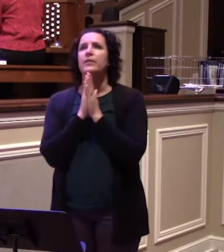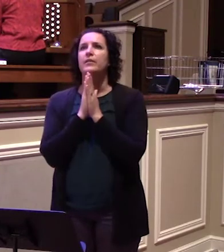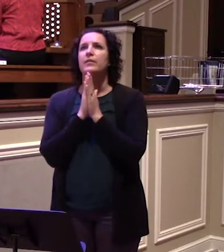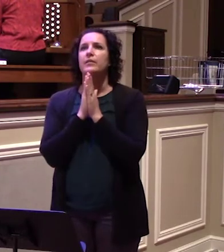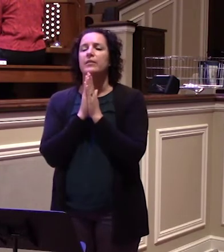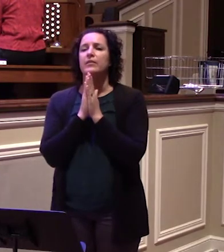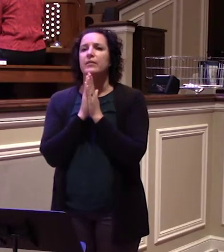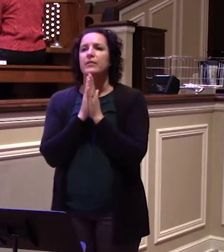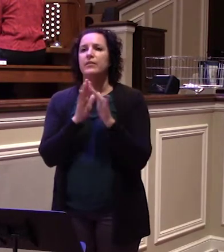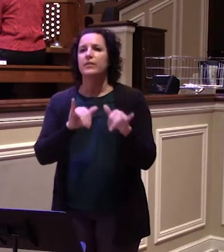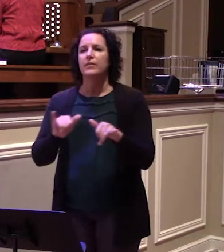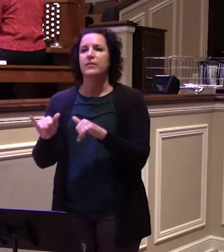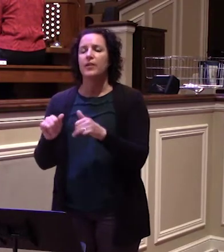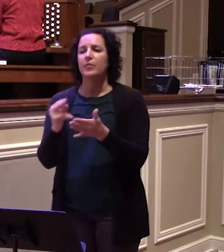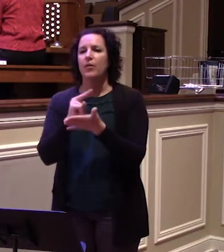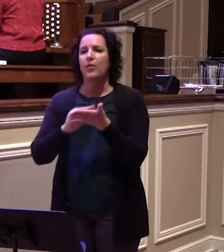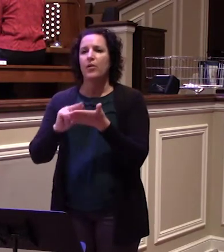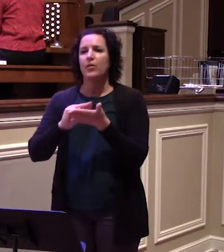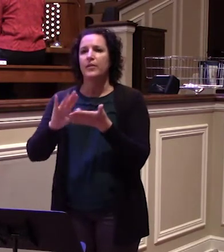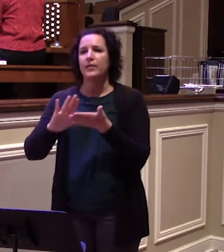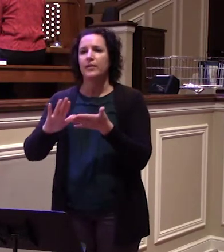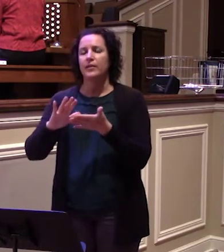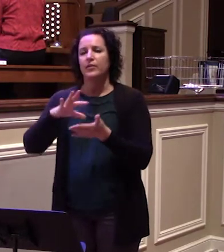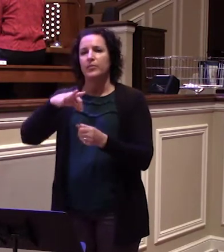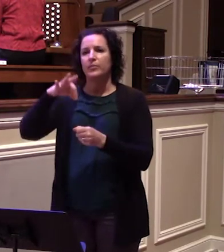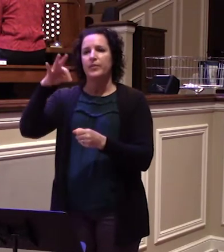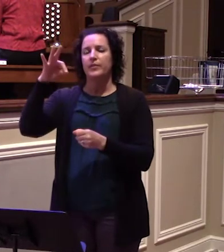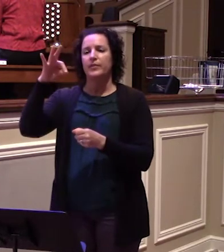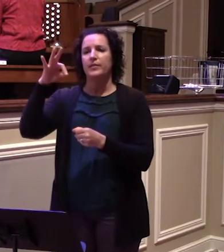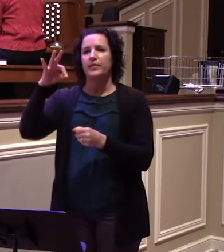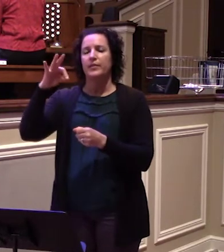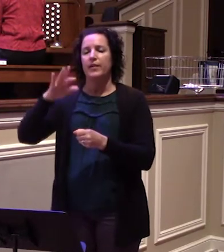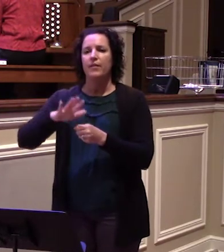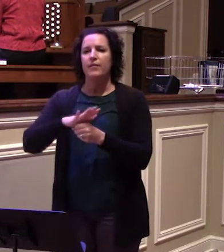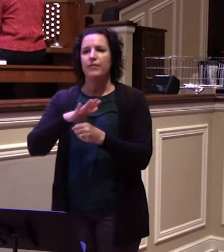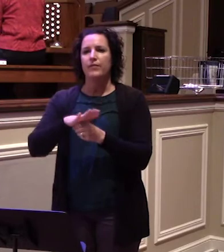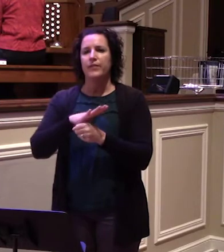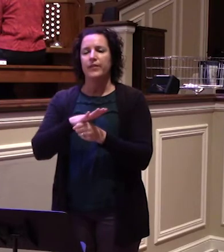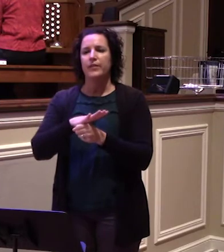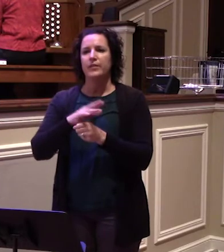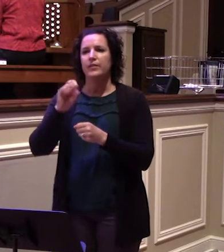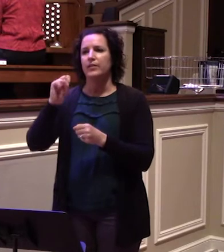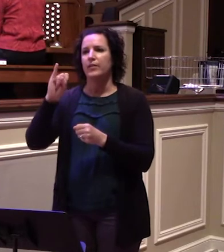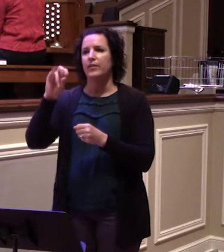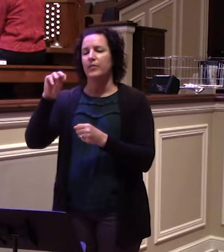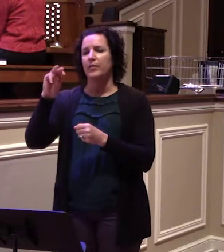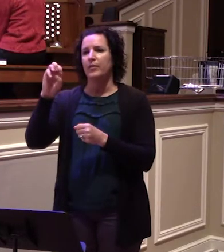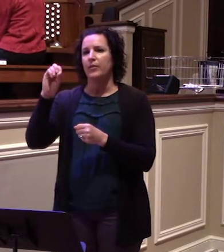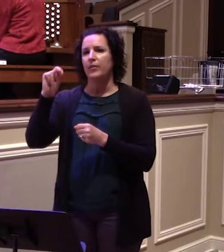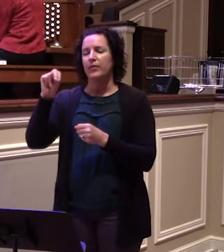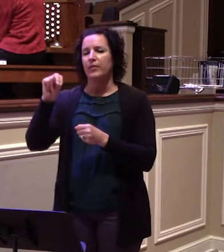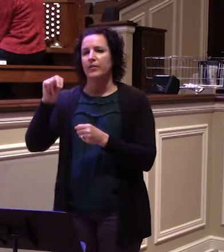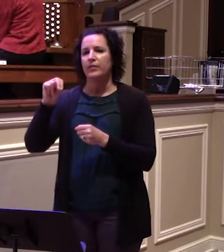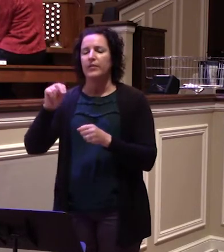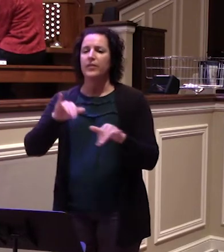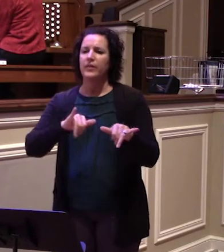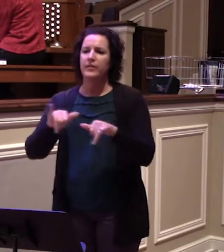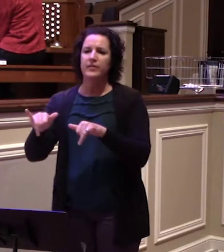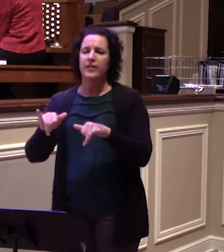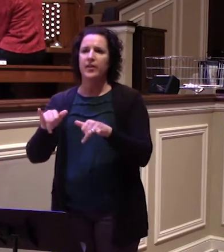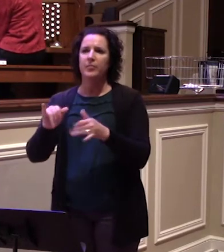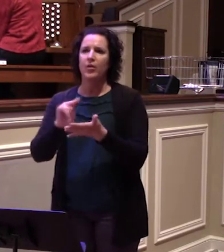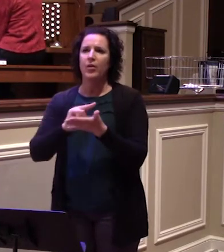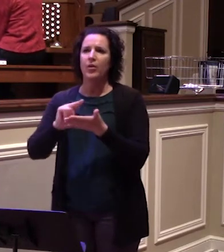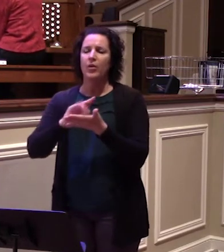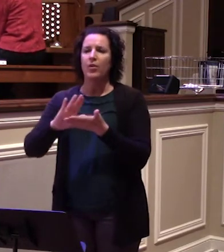the same Holy Spirit that filled Simeon to see the Christ child rightly, that same Holy Spirit would fill us, that we would